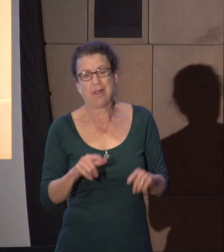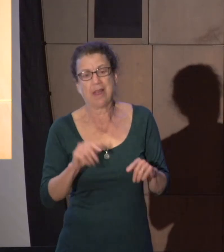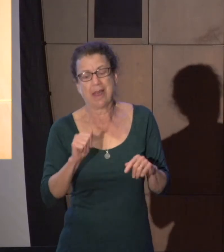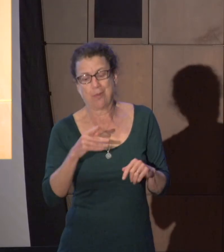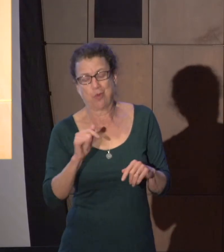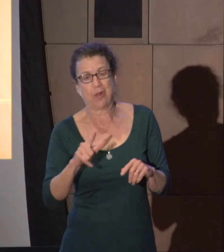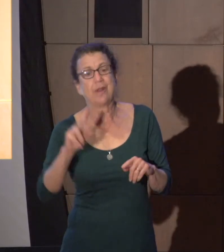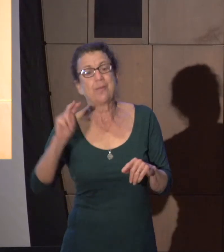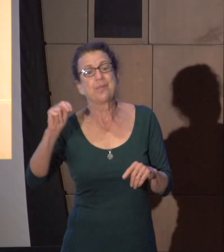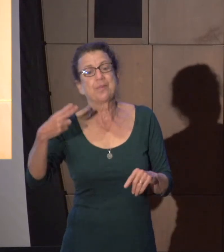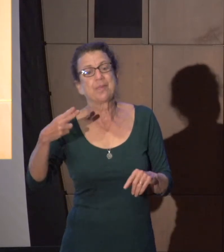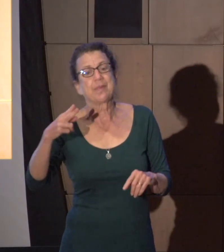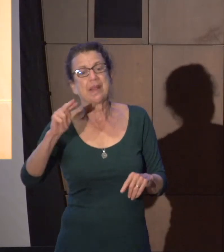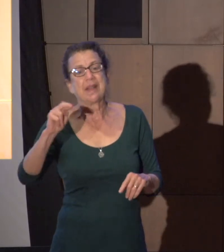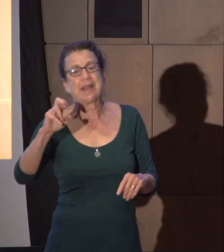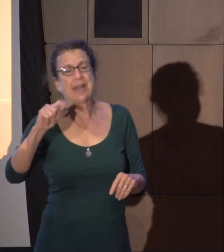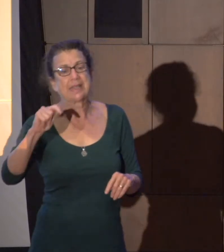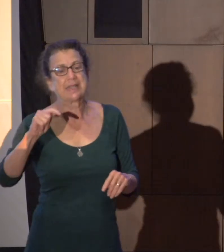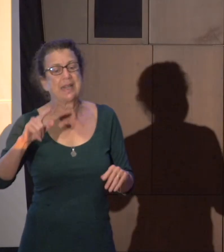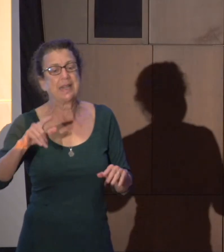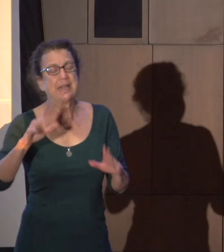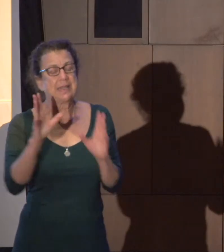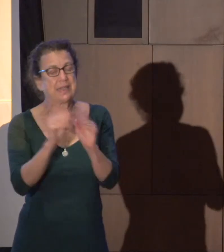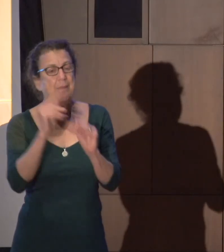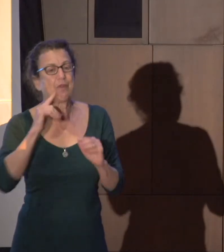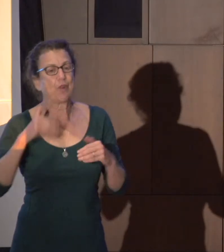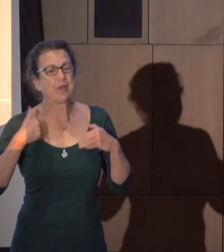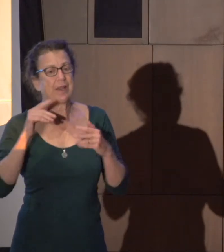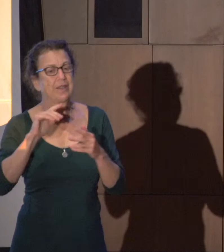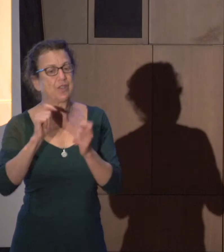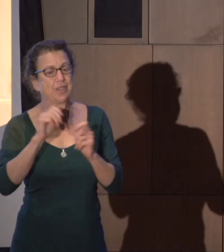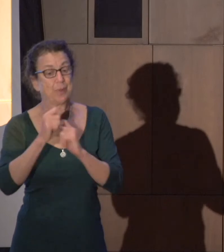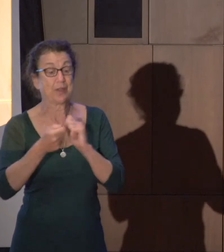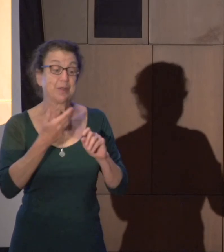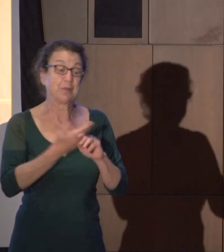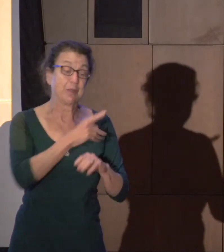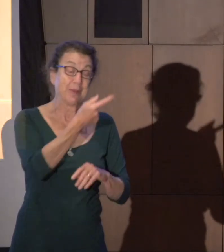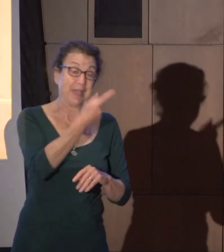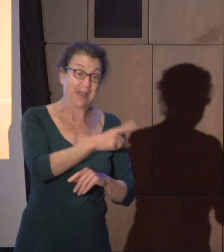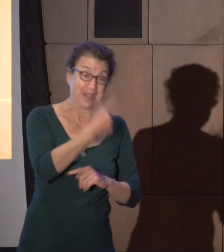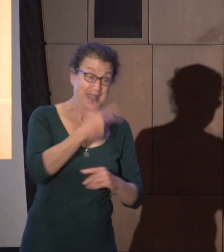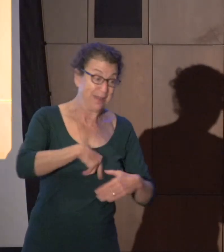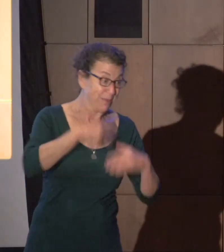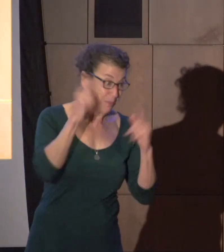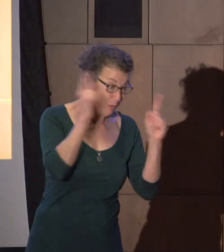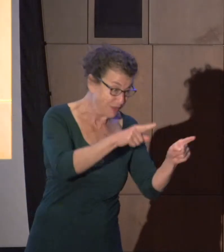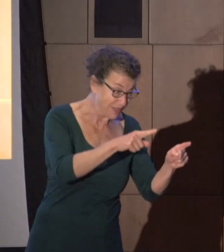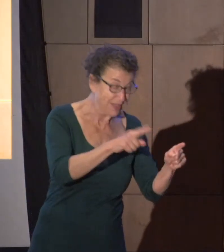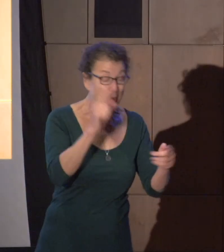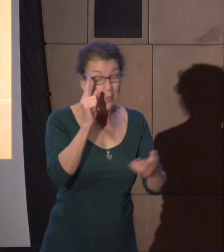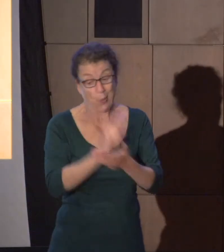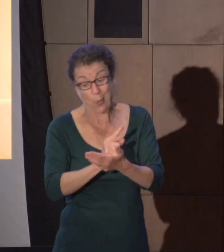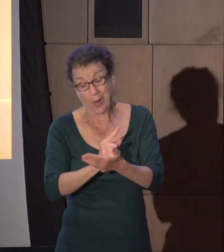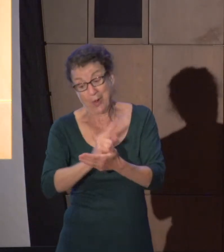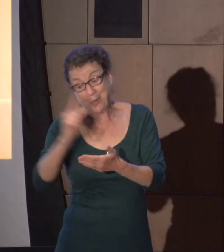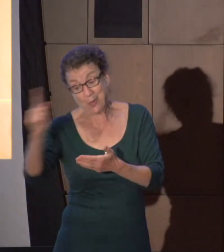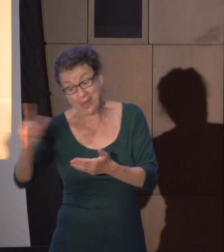with the New Hampshire Next, a summit for young change makers, which transitioned from a half-day in-person event to a week-long